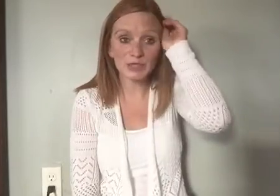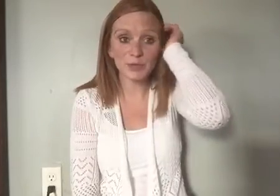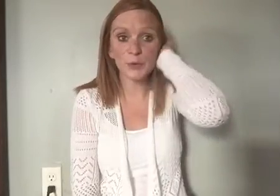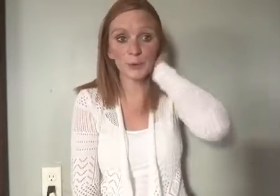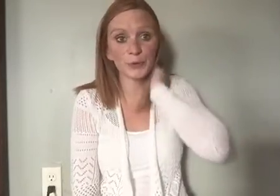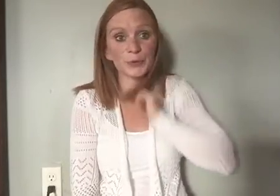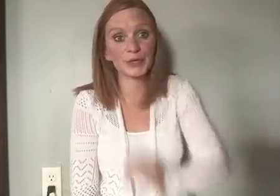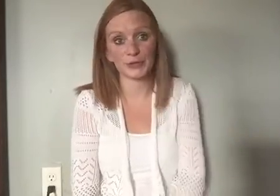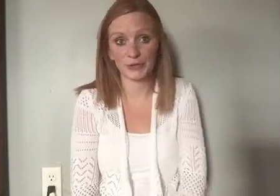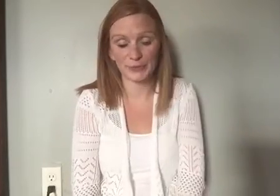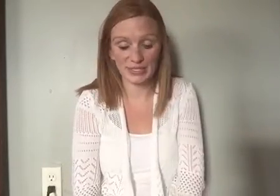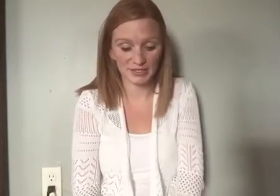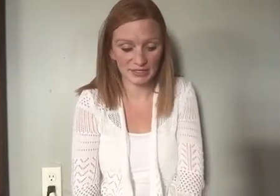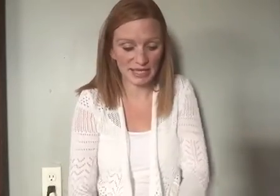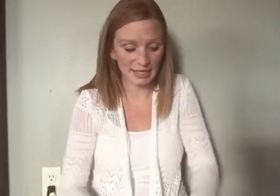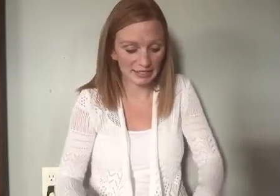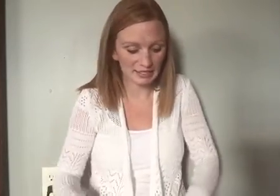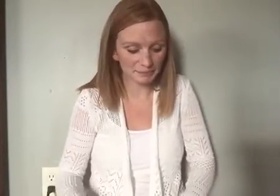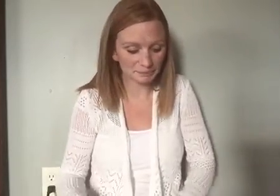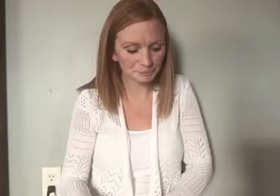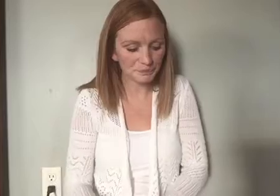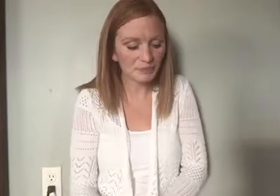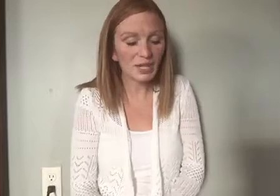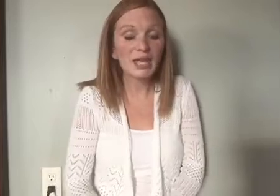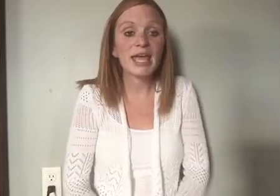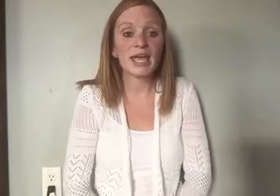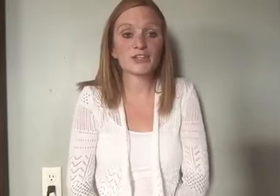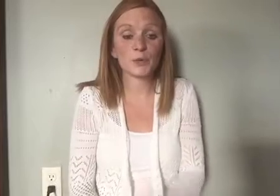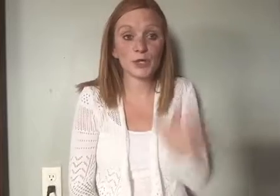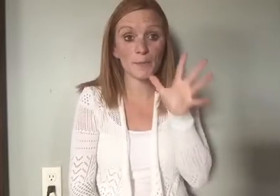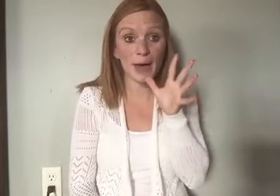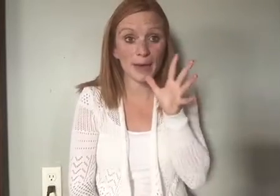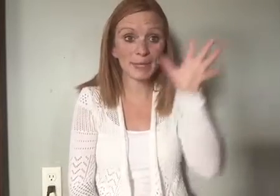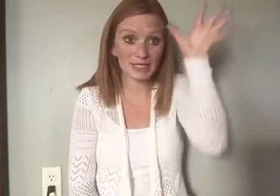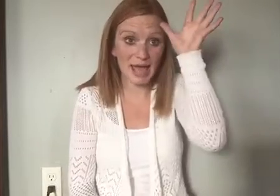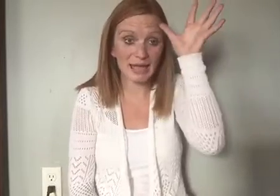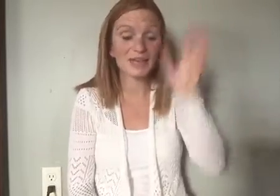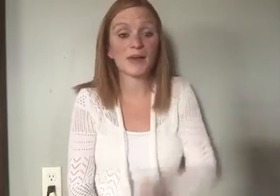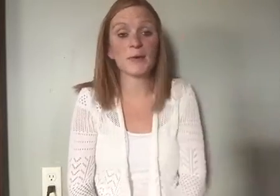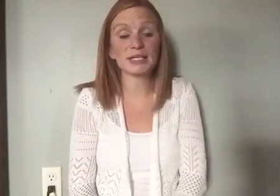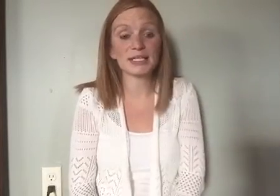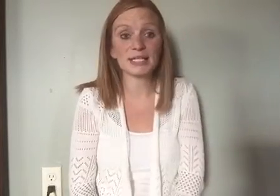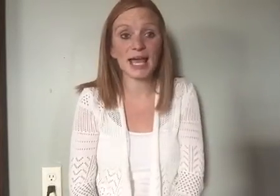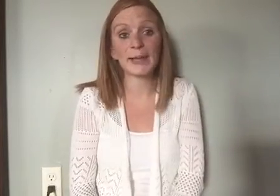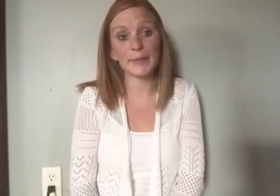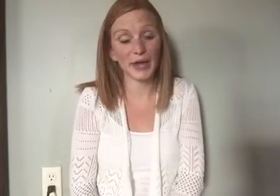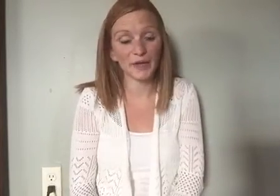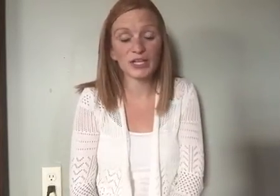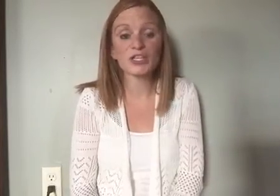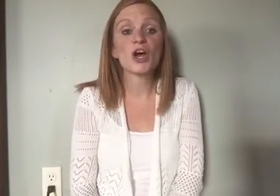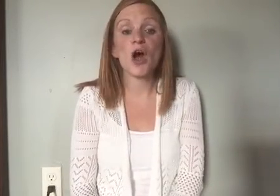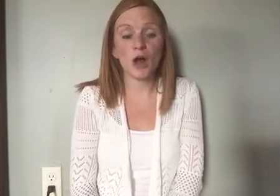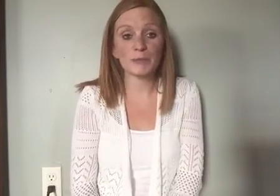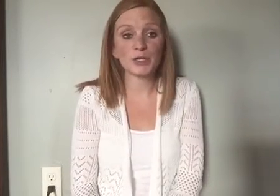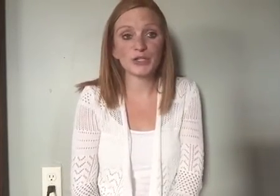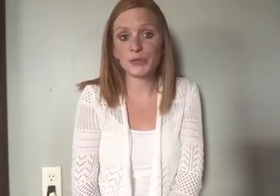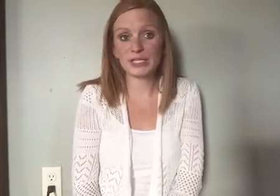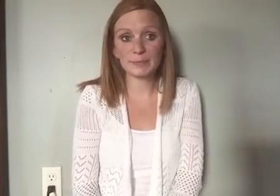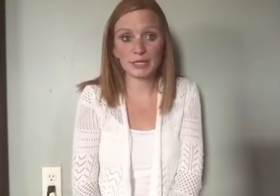we go through and learn the rest of the signs. So we know mom and dad. If I wanted to sign parents, all I'm going to do is simply